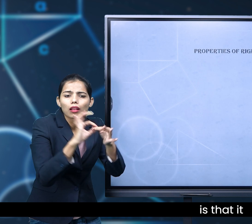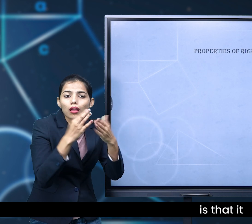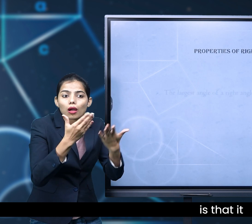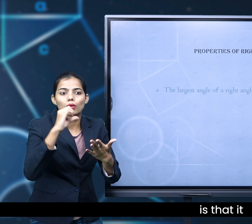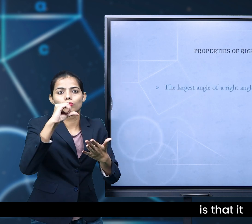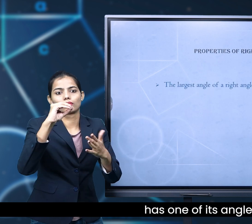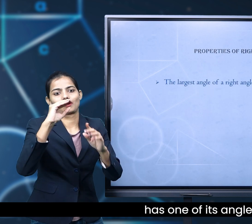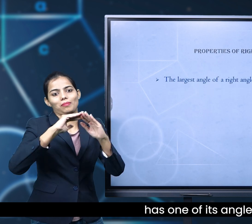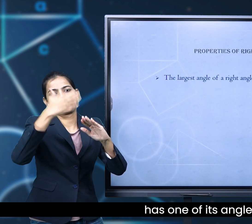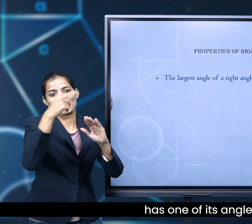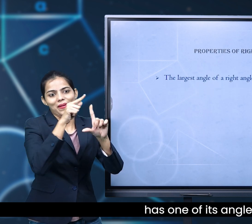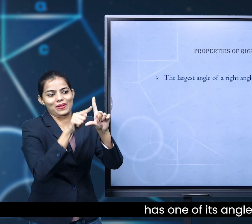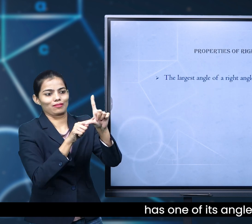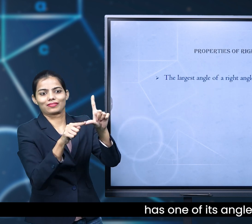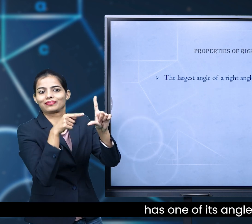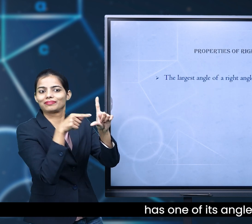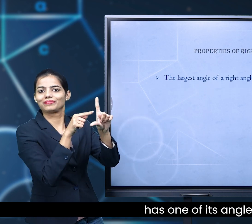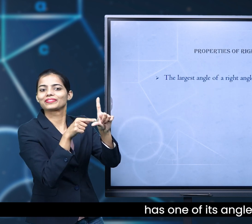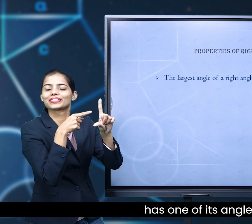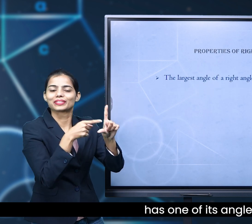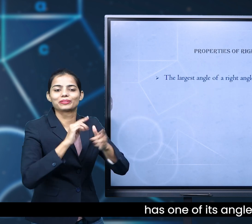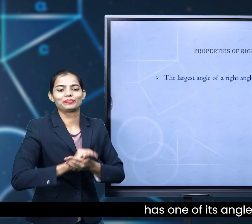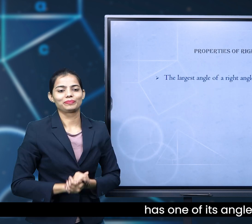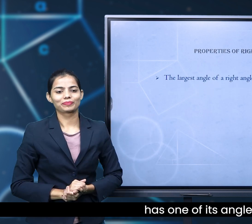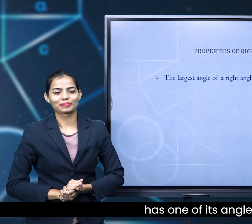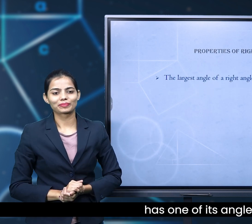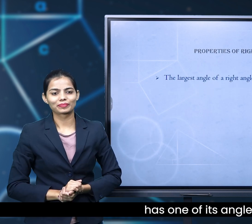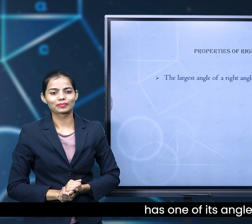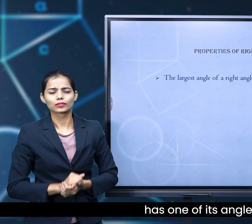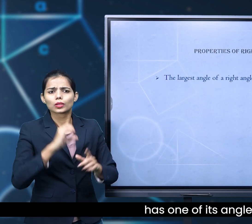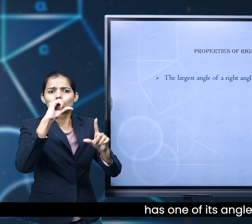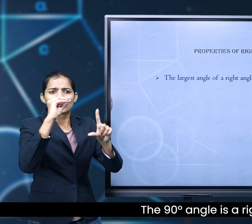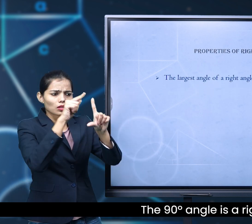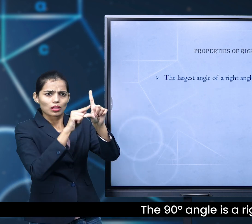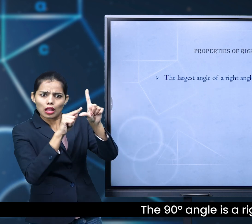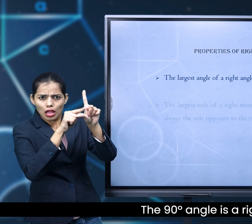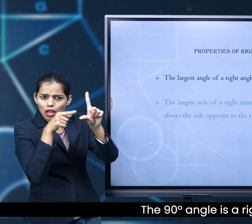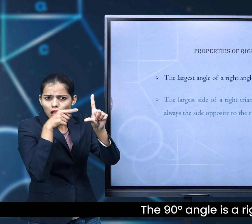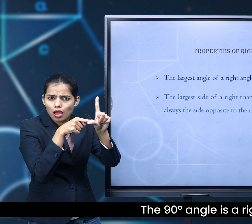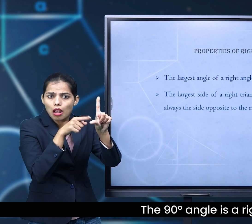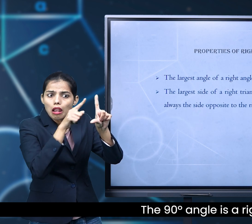it has one of its angle as 90 degree. The 90 degree angle